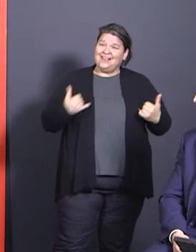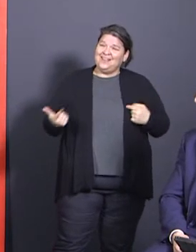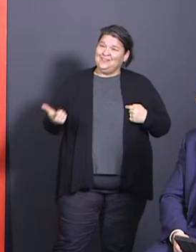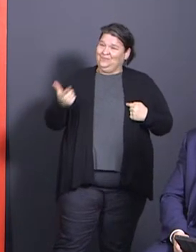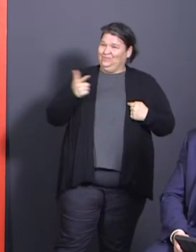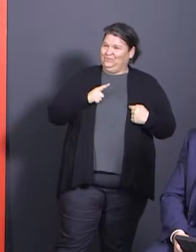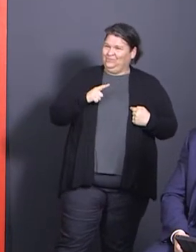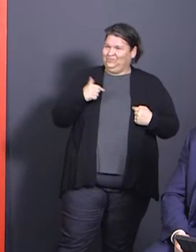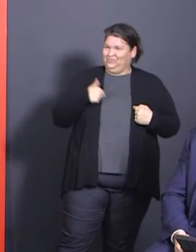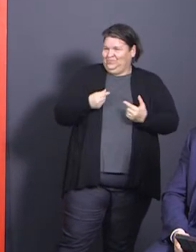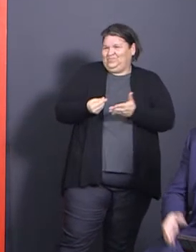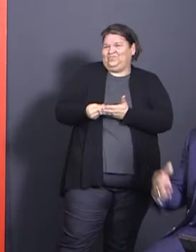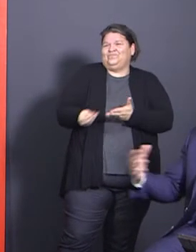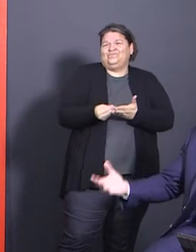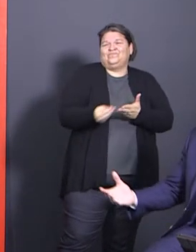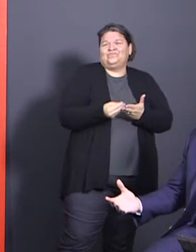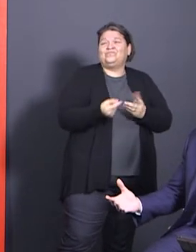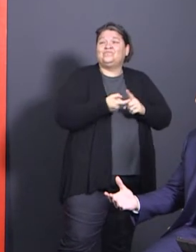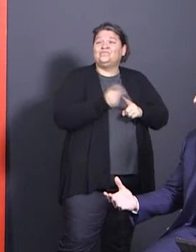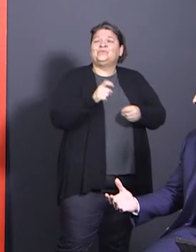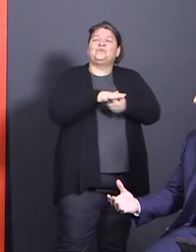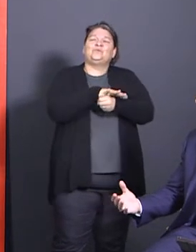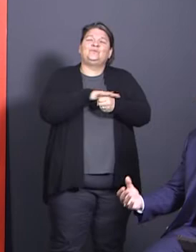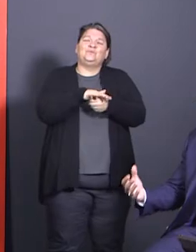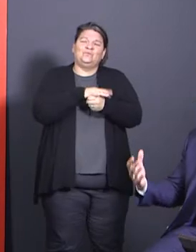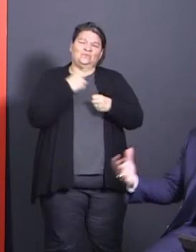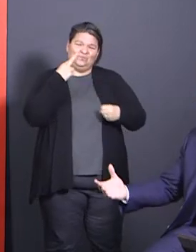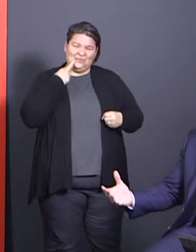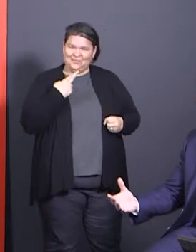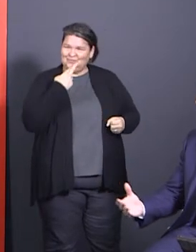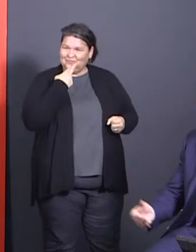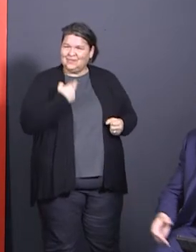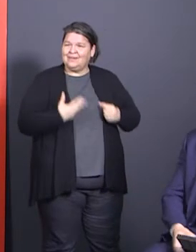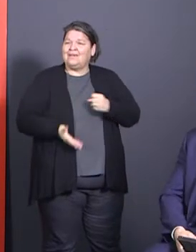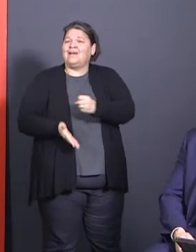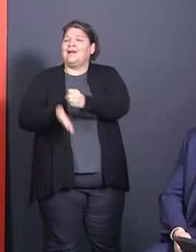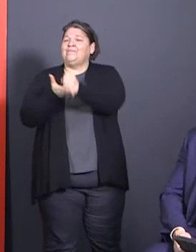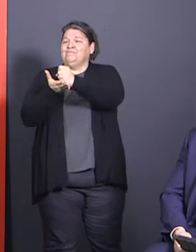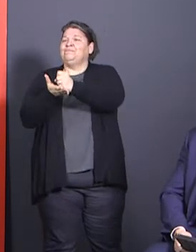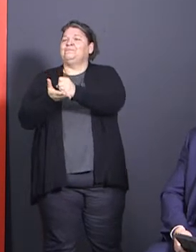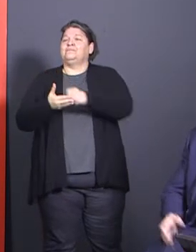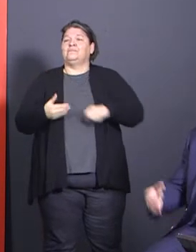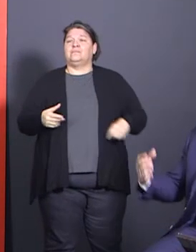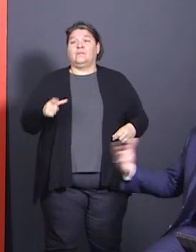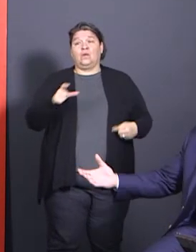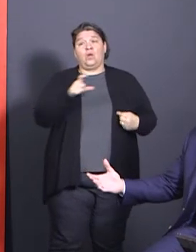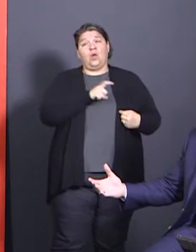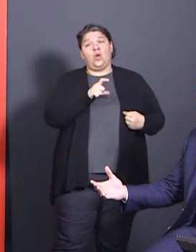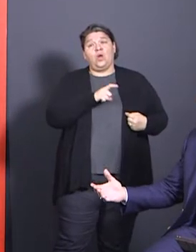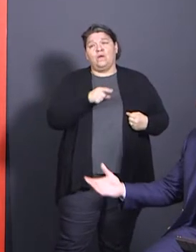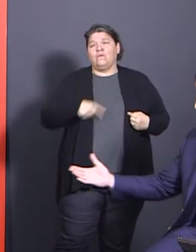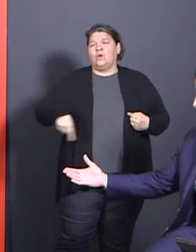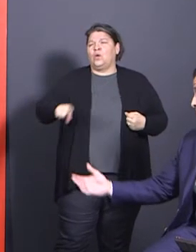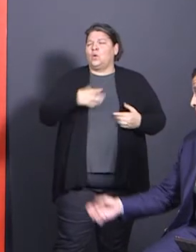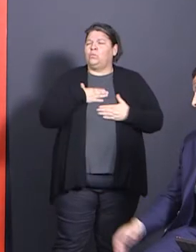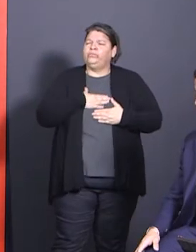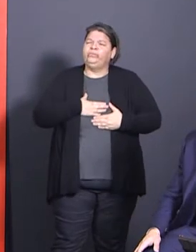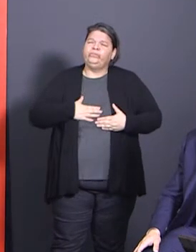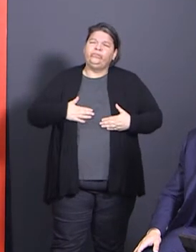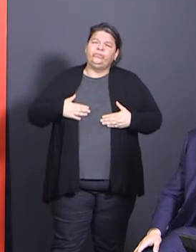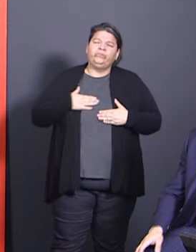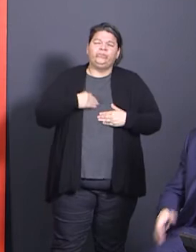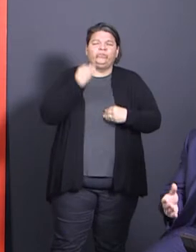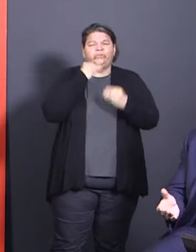fed. So the program has been very well received. Our officers are happy. You know, in our business community, I'll tell you something,